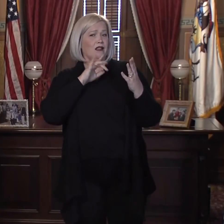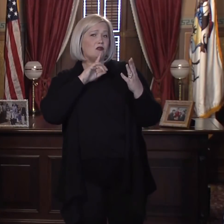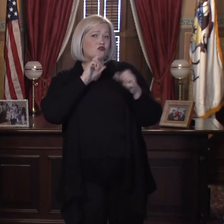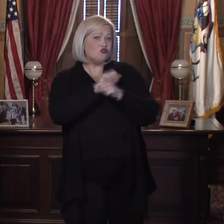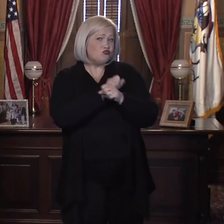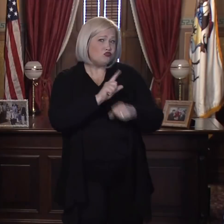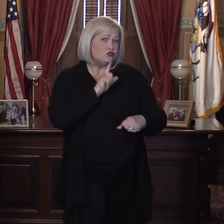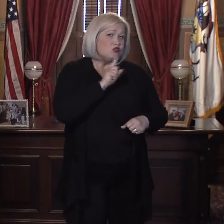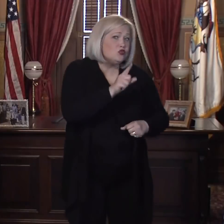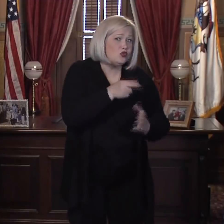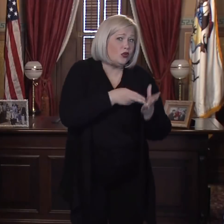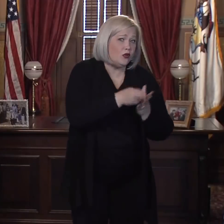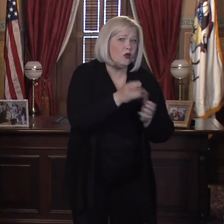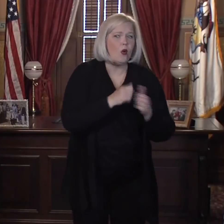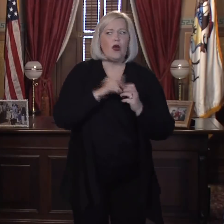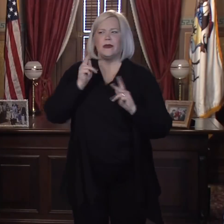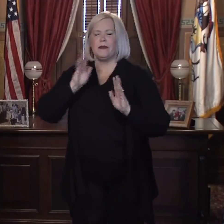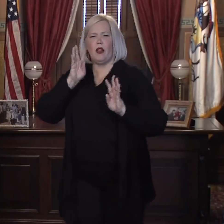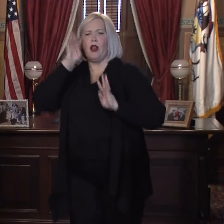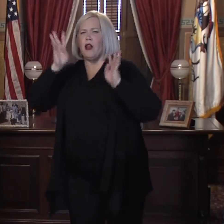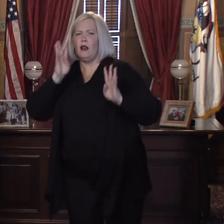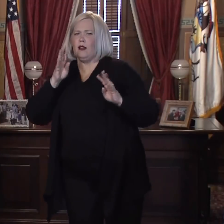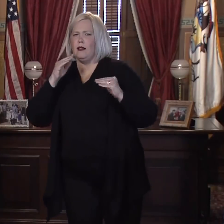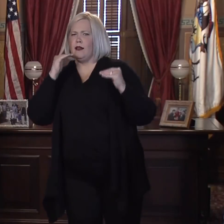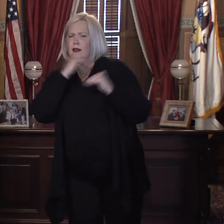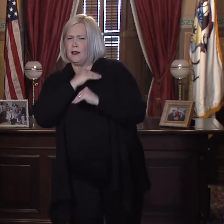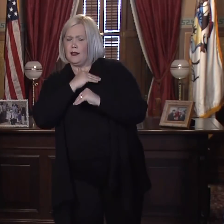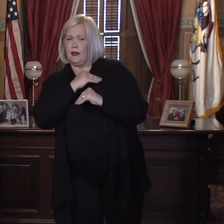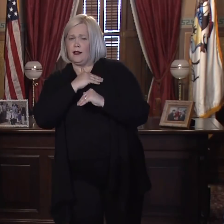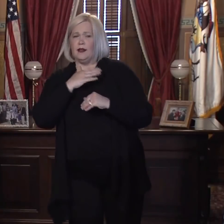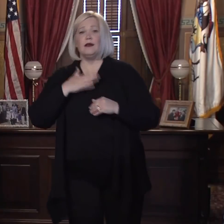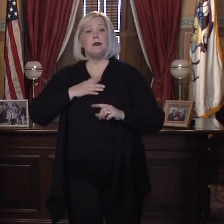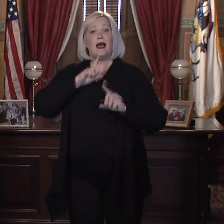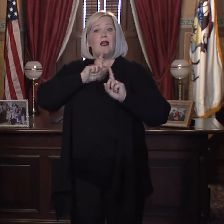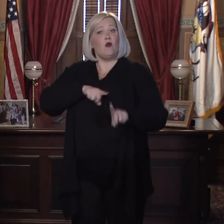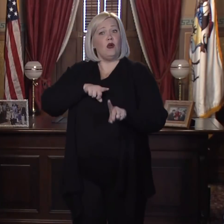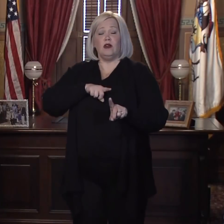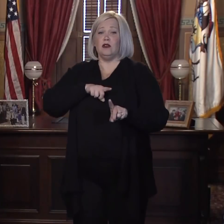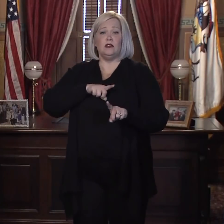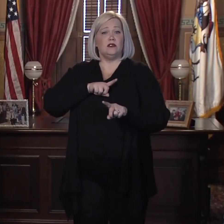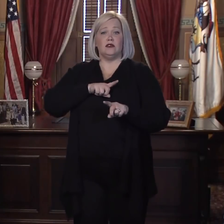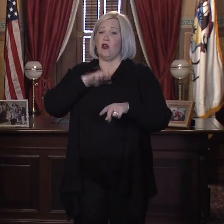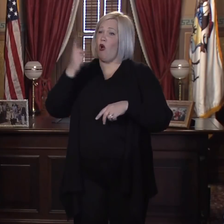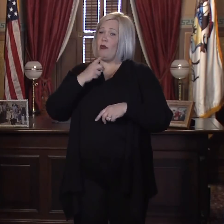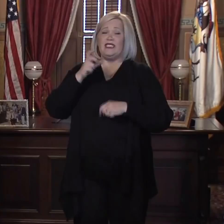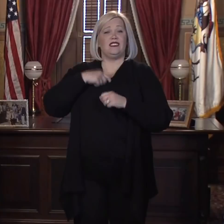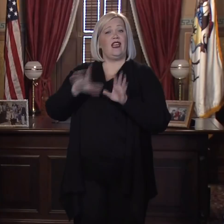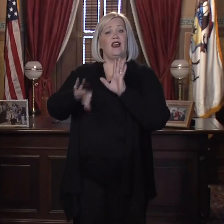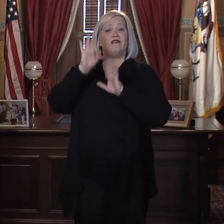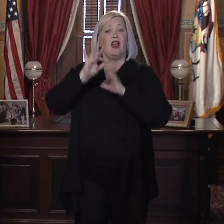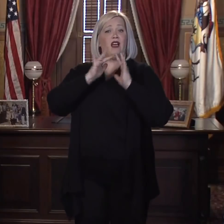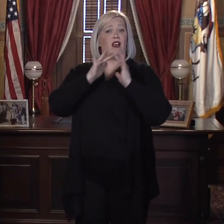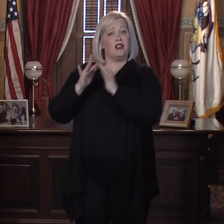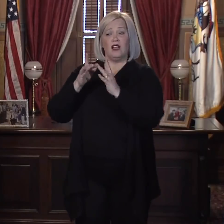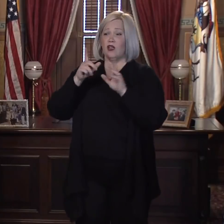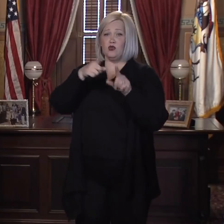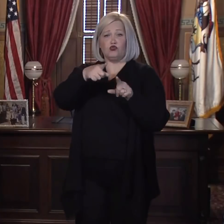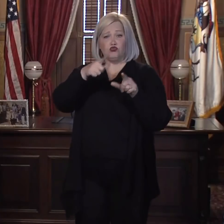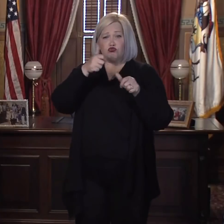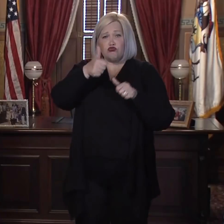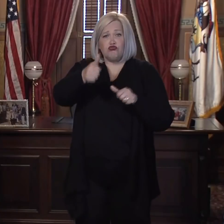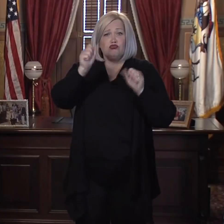to sharing of facts. The orders that I have signed are all available online that you can read, and